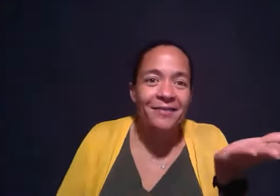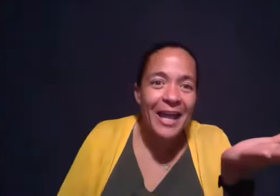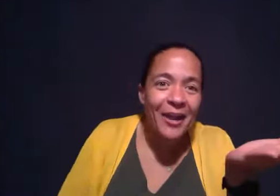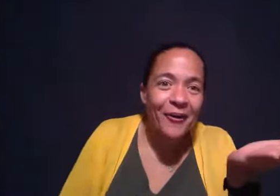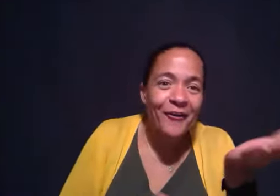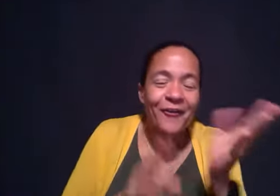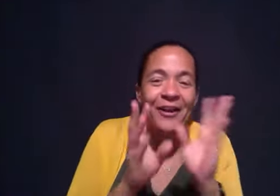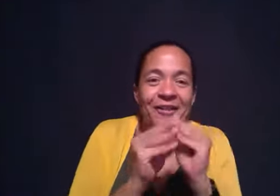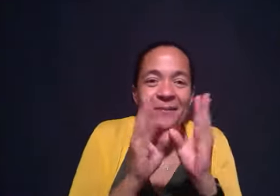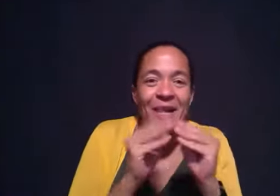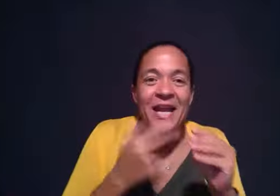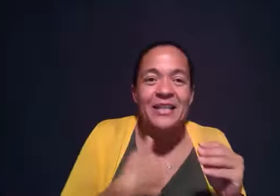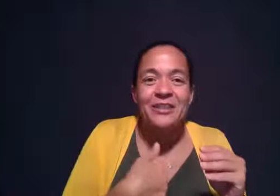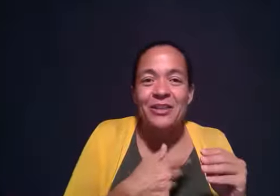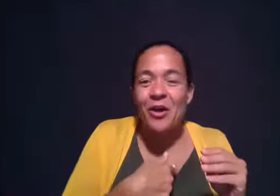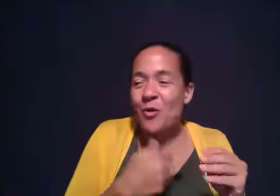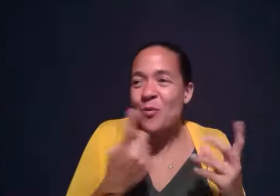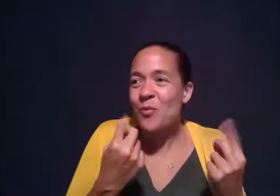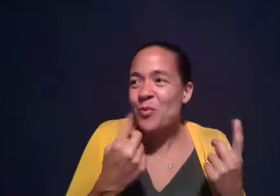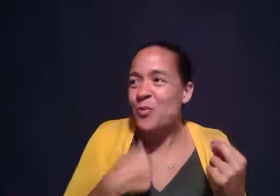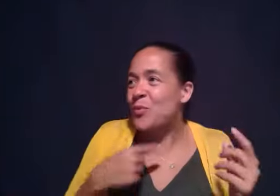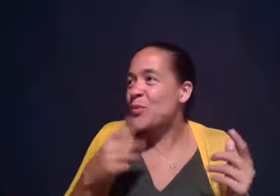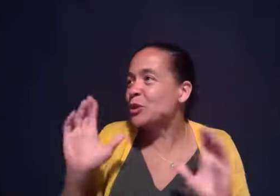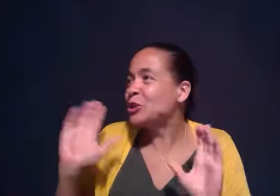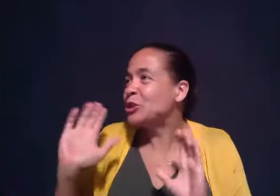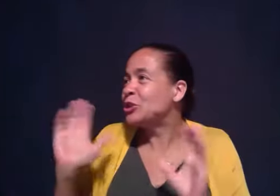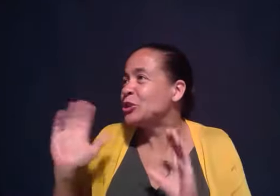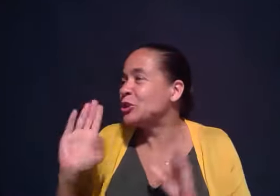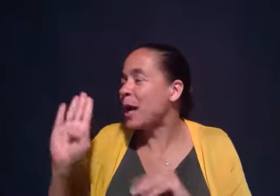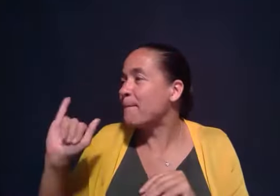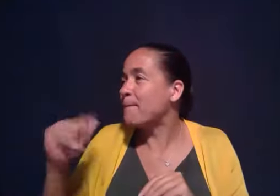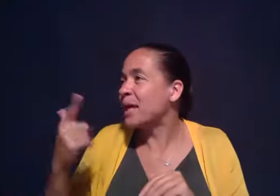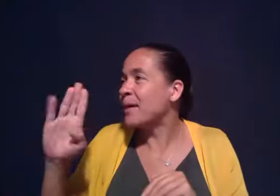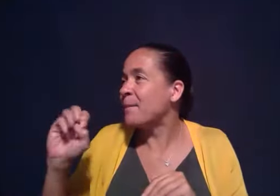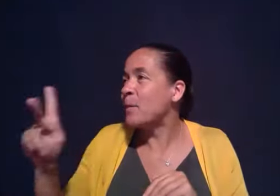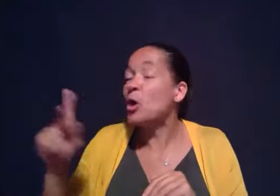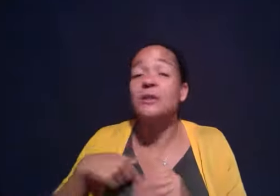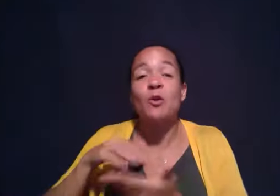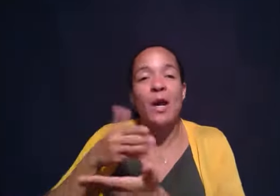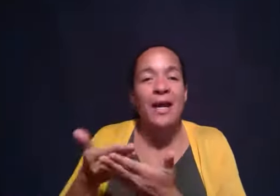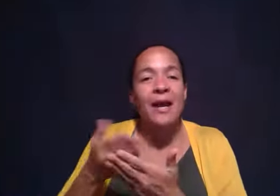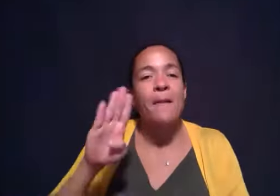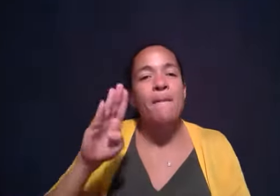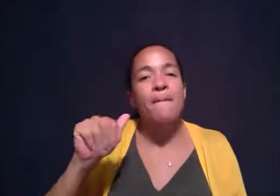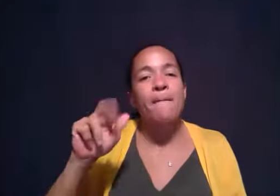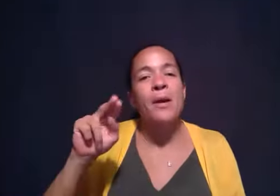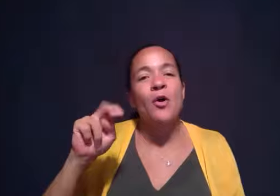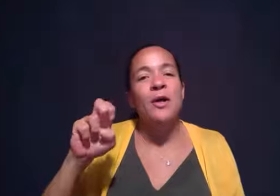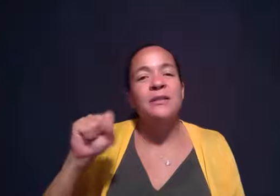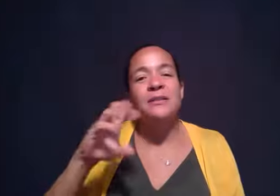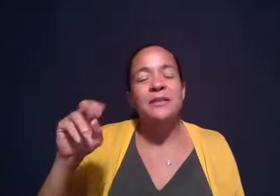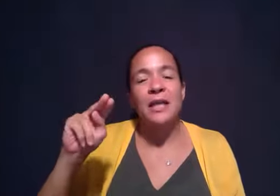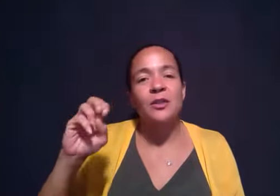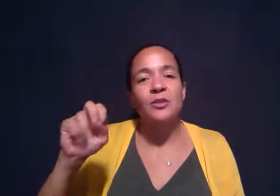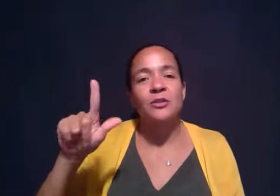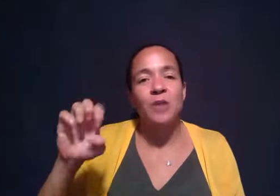book. I wind up at Barnes and Noble, and they've got big books there, but they're really expensive. Like I don't